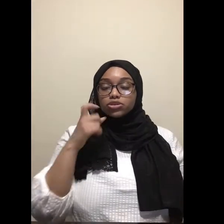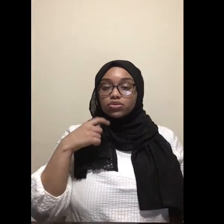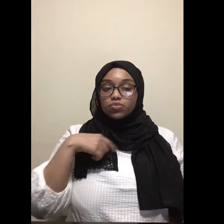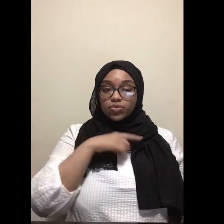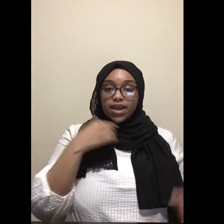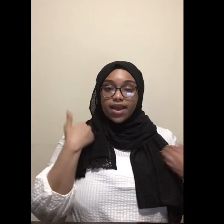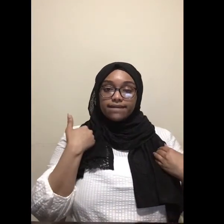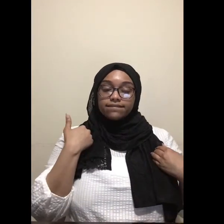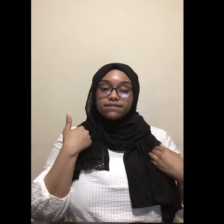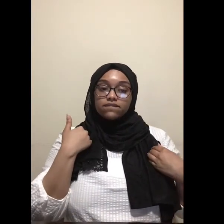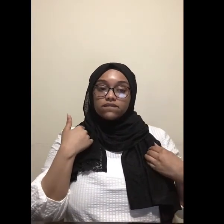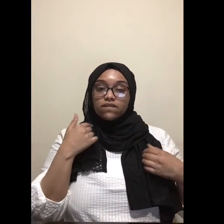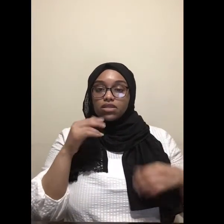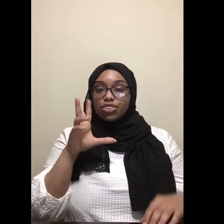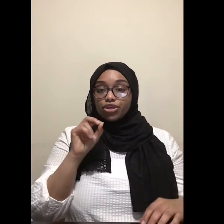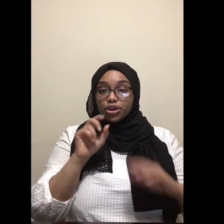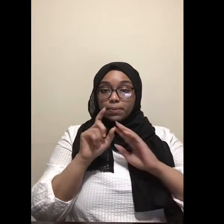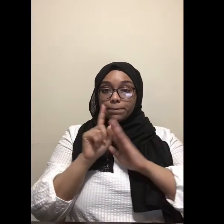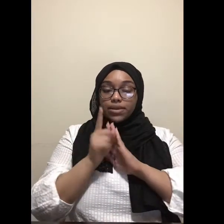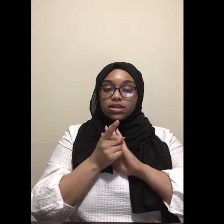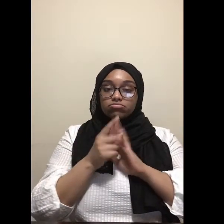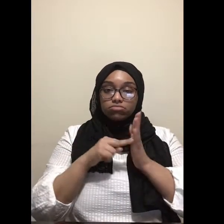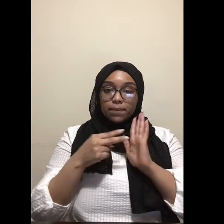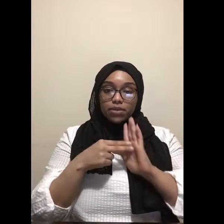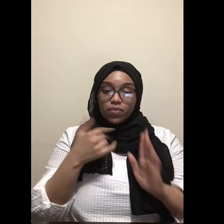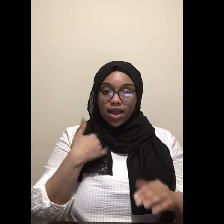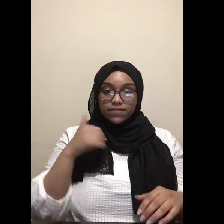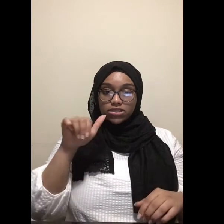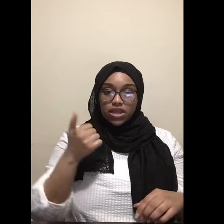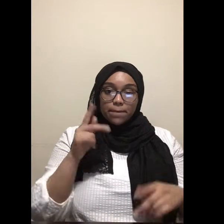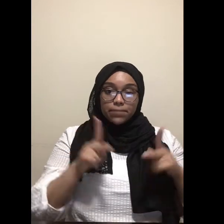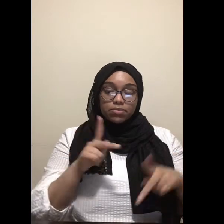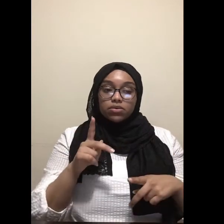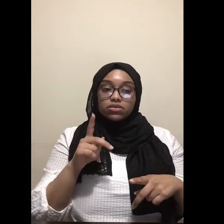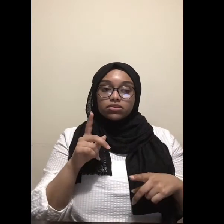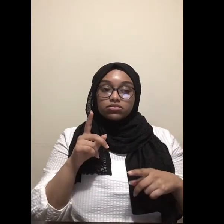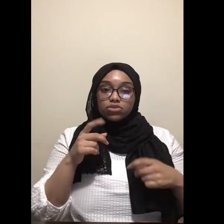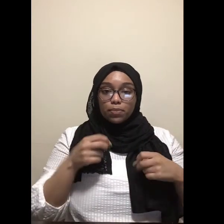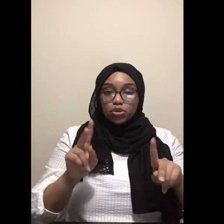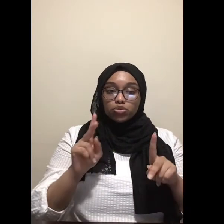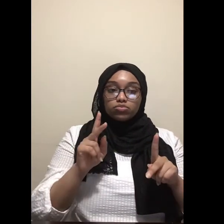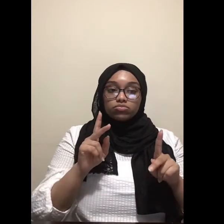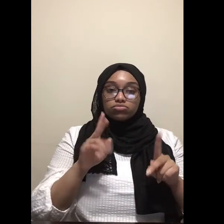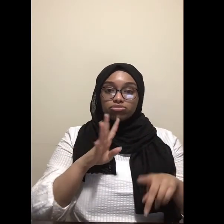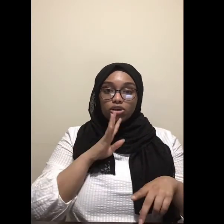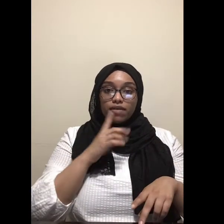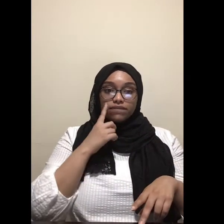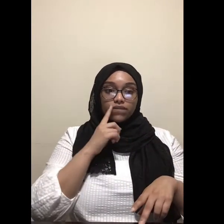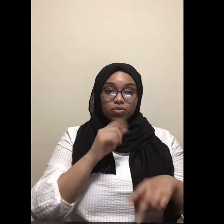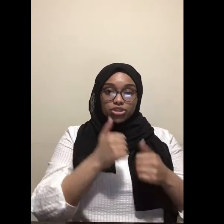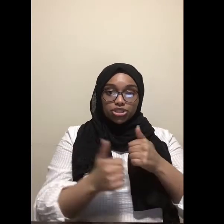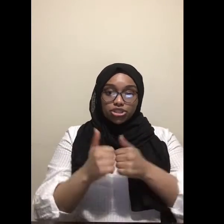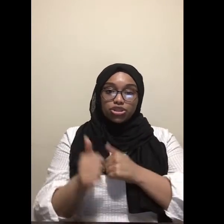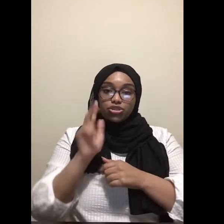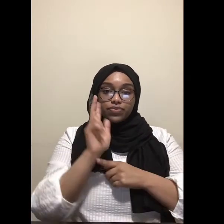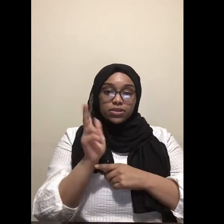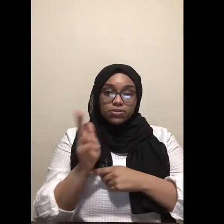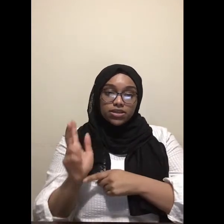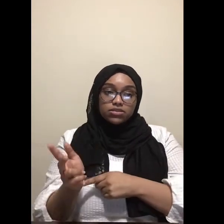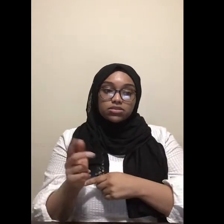that means, and we have 10 people here, each person has an opportunity to talk for